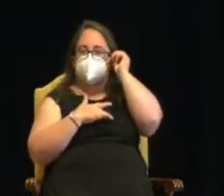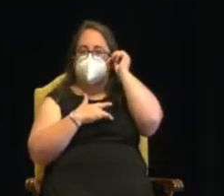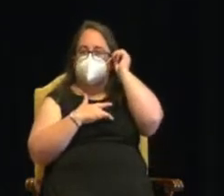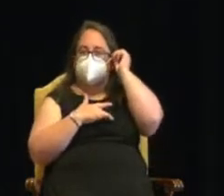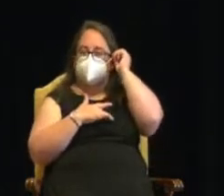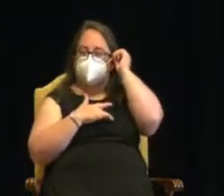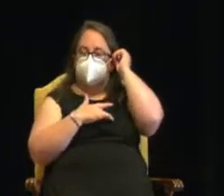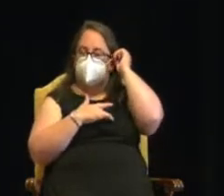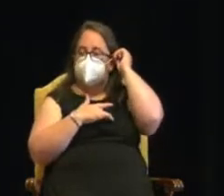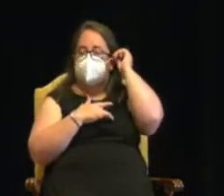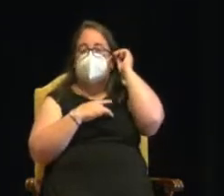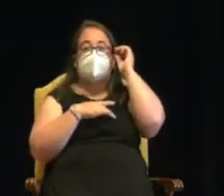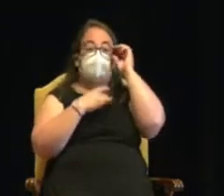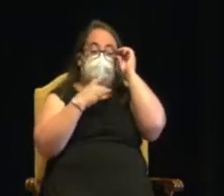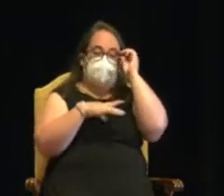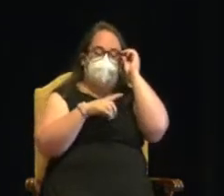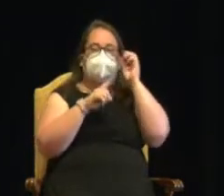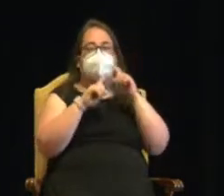but he's interesting.